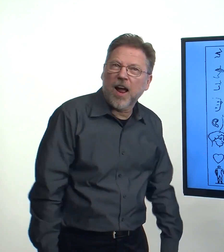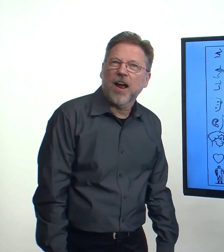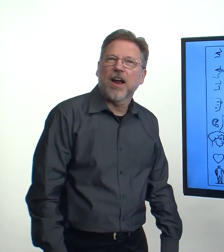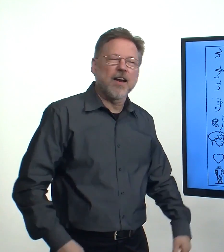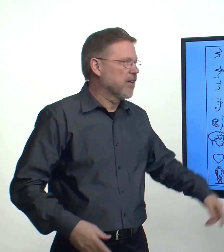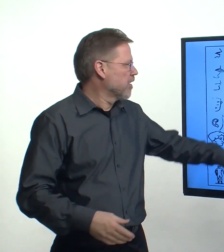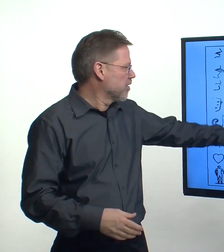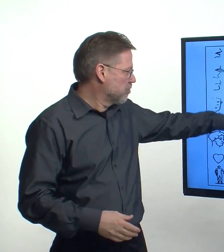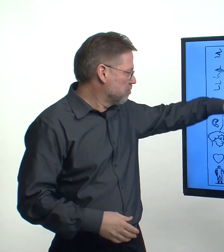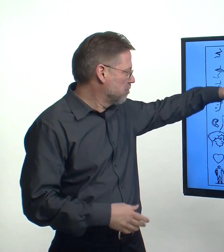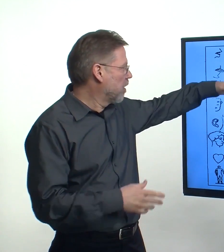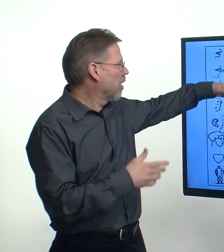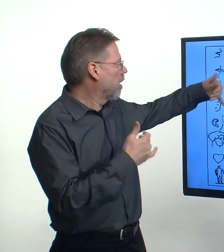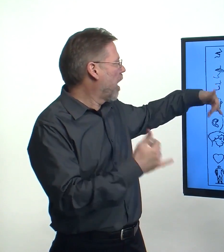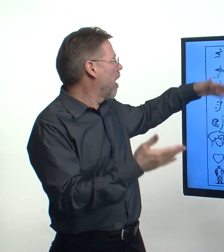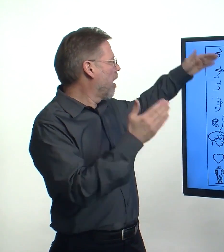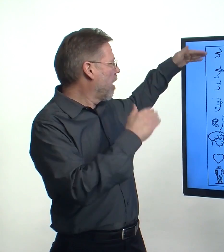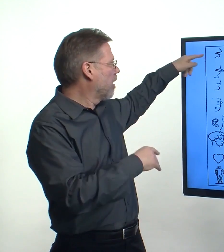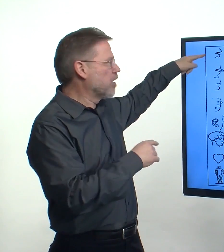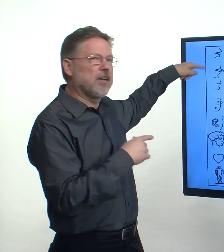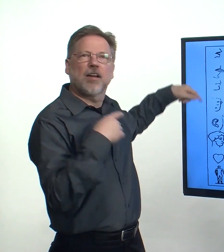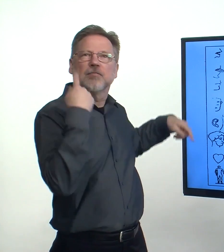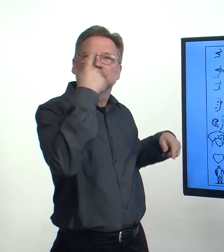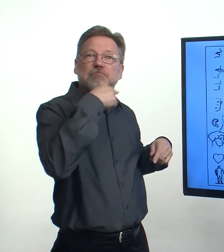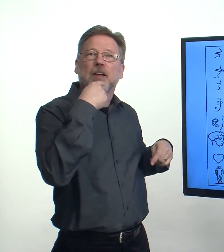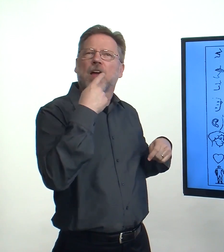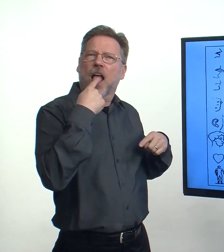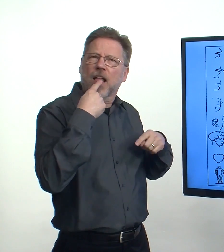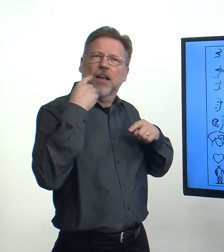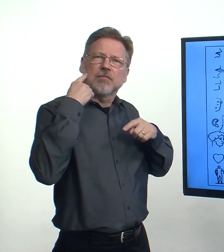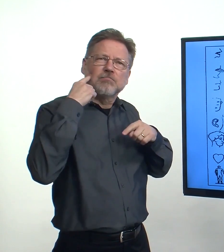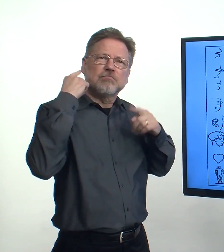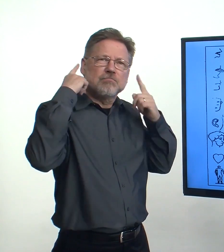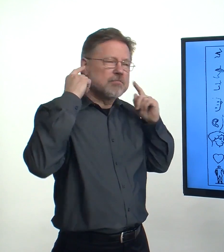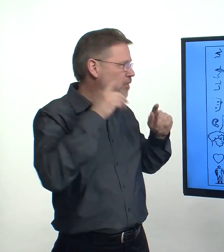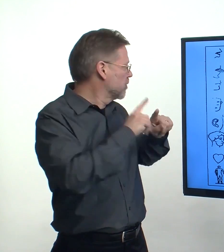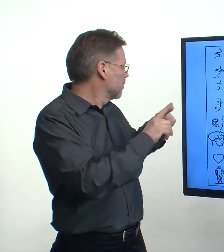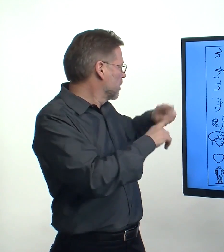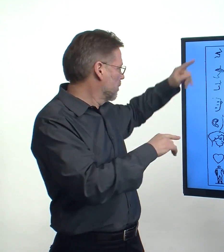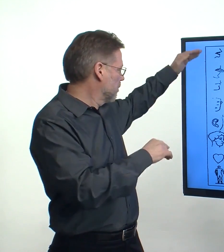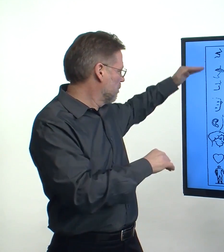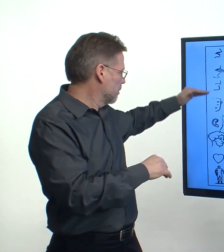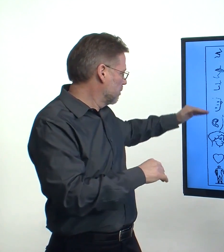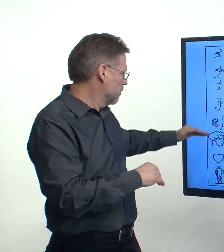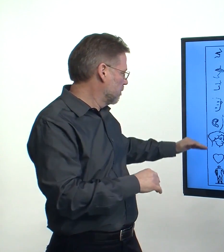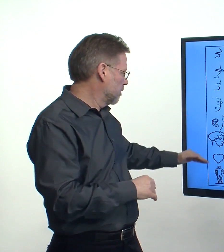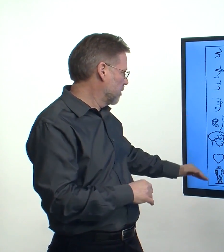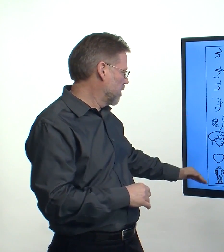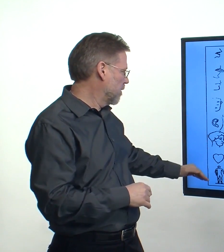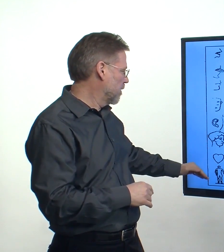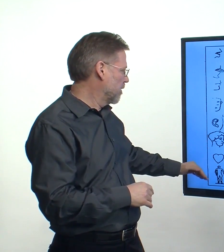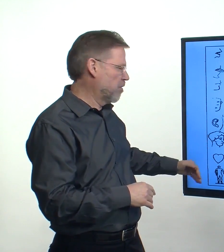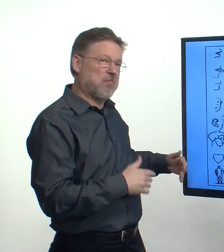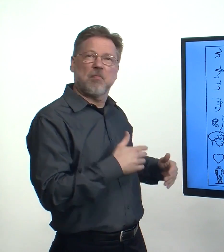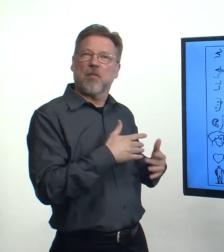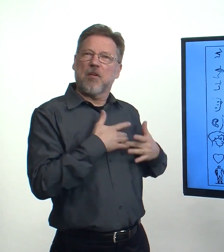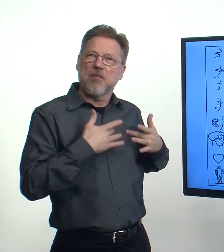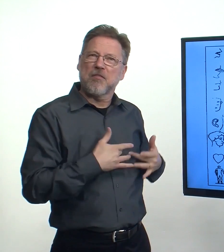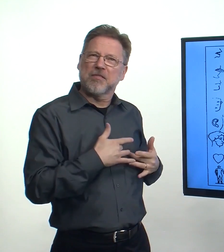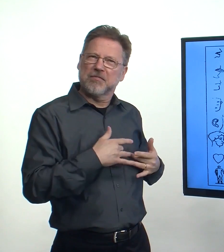the legs are included. In this column are parts of the face, including the tongue, cheek, ears, seen here. The heart